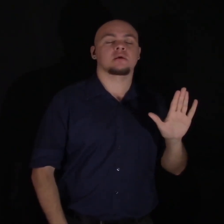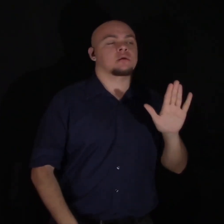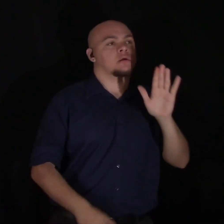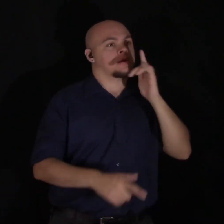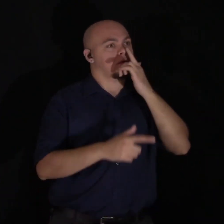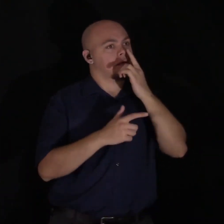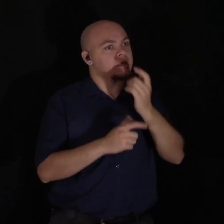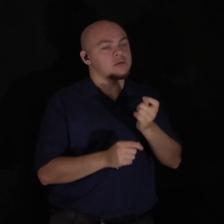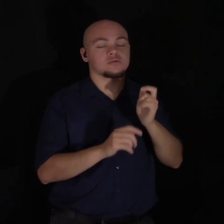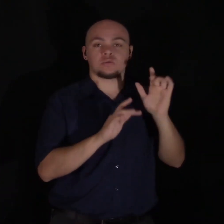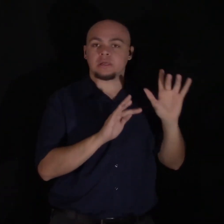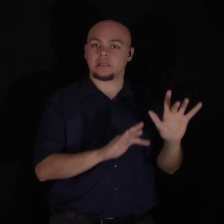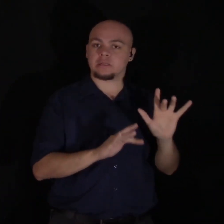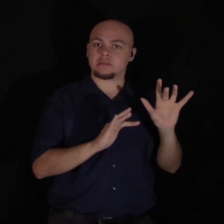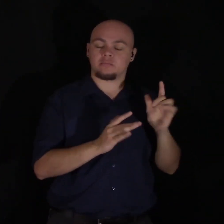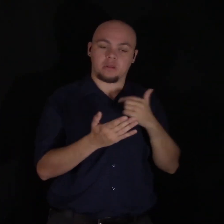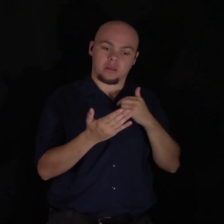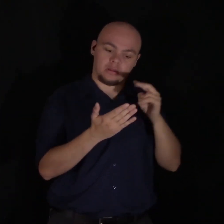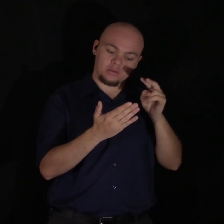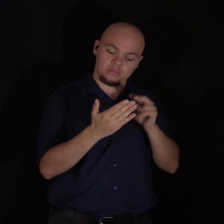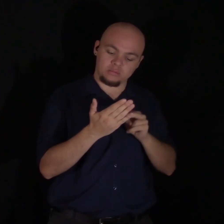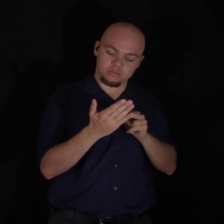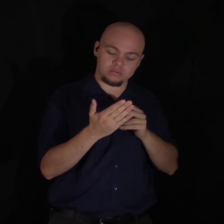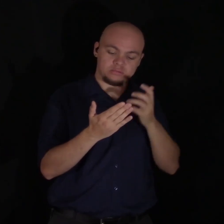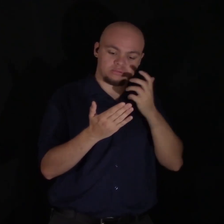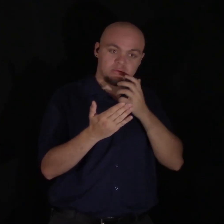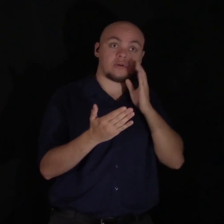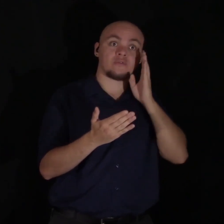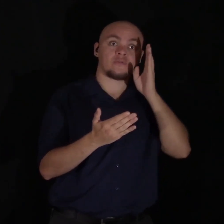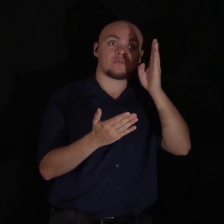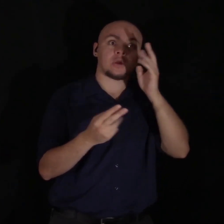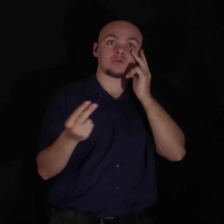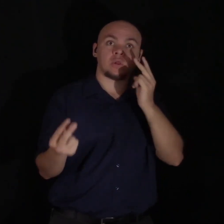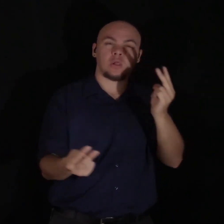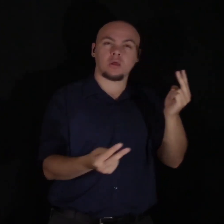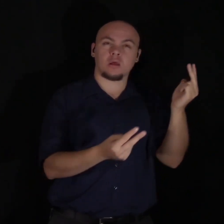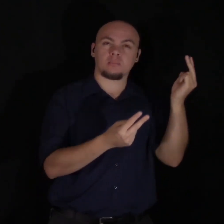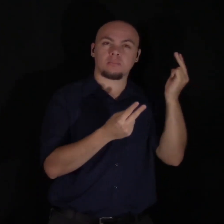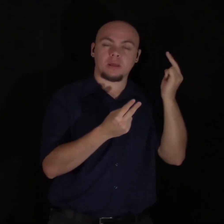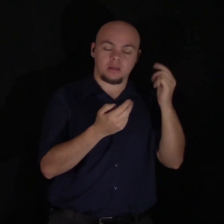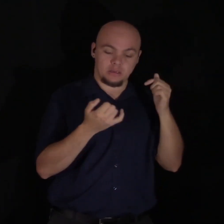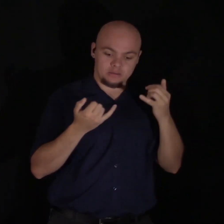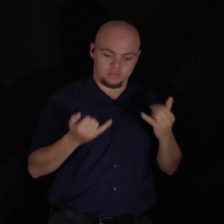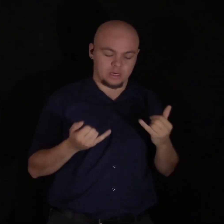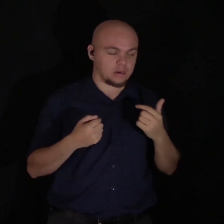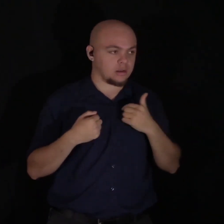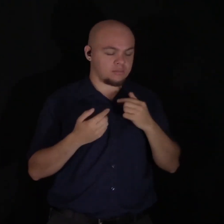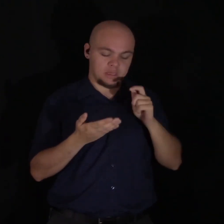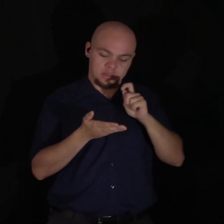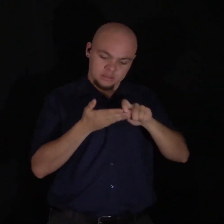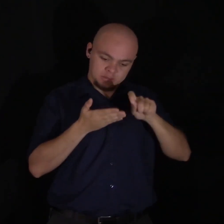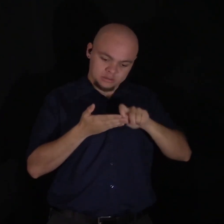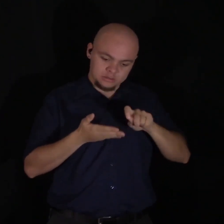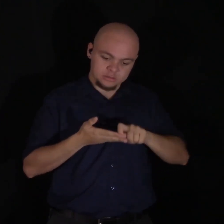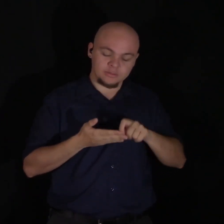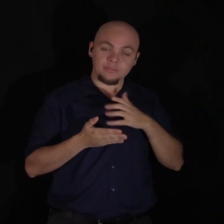sympathy shall I read it in some future day? Even now, as I commence my task,